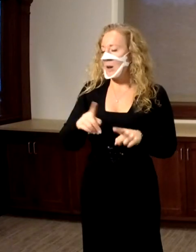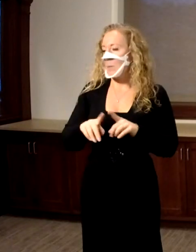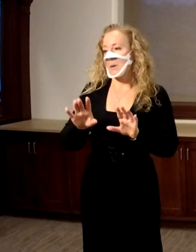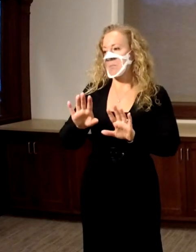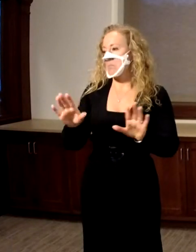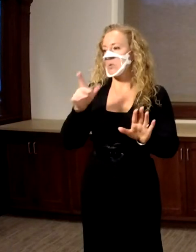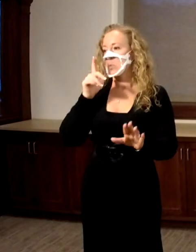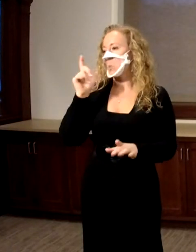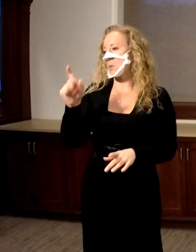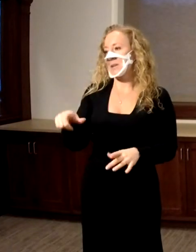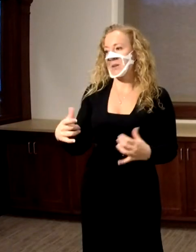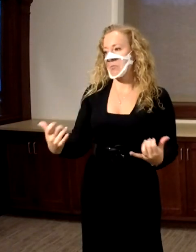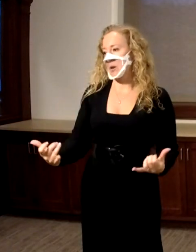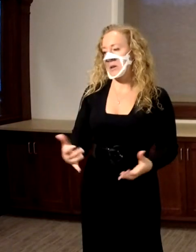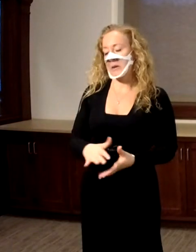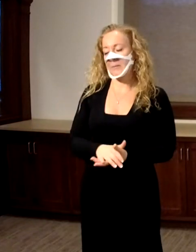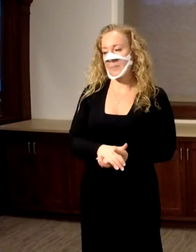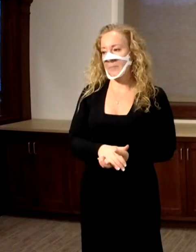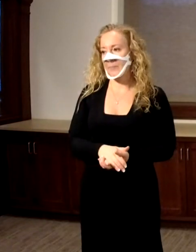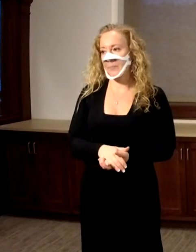reality at this time.